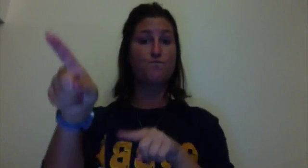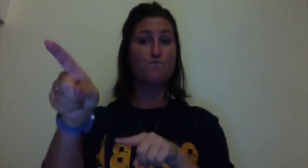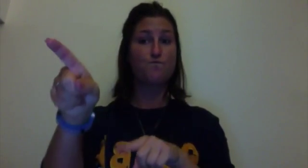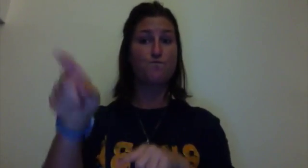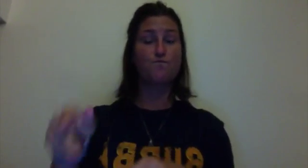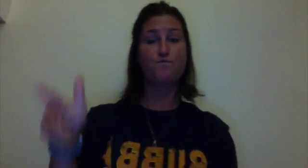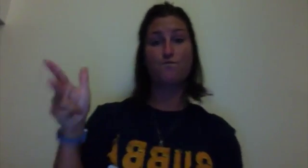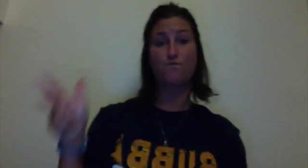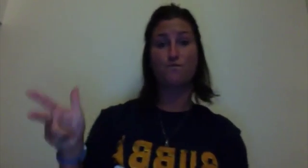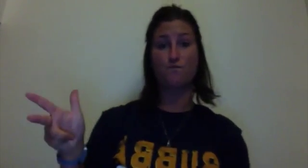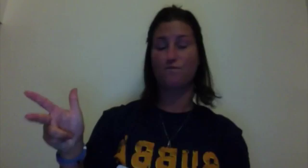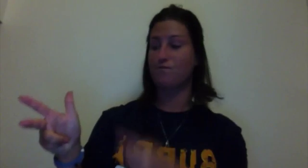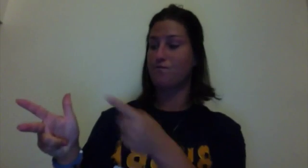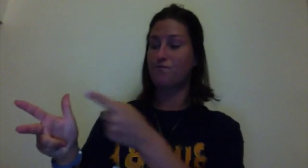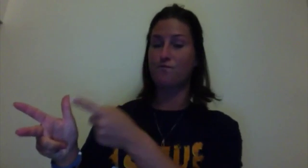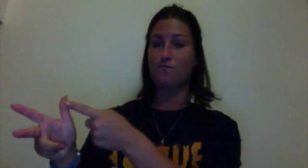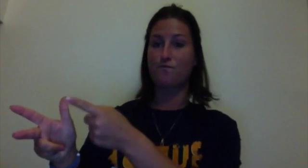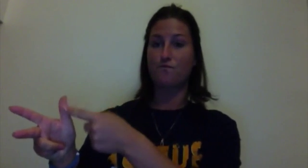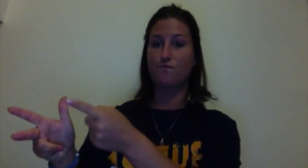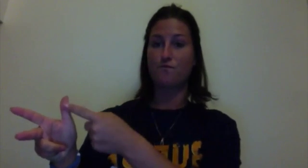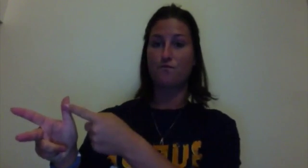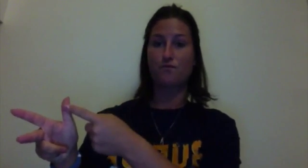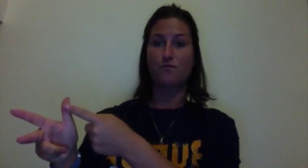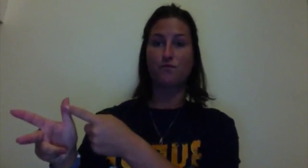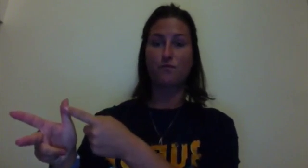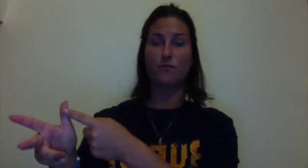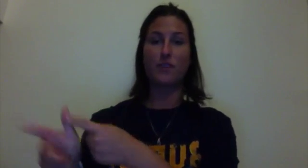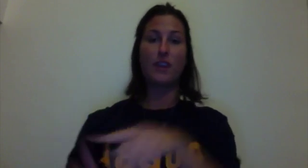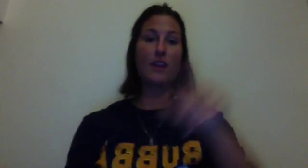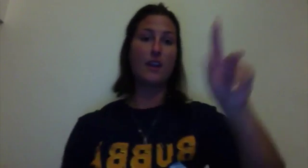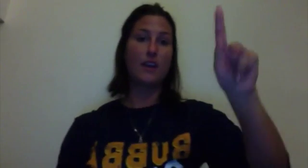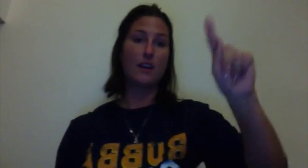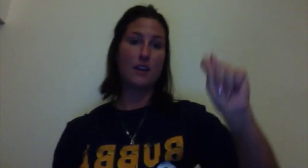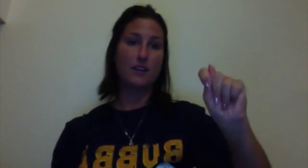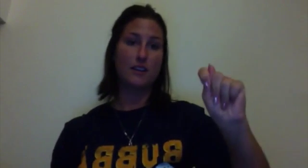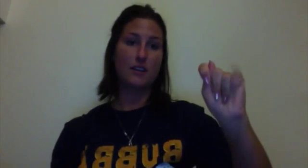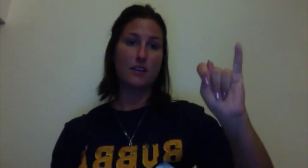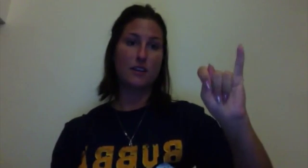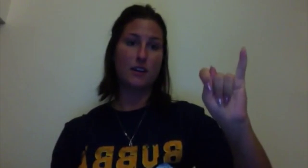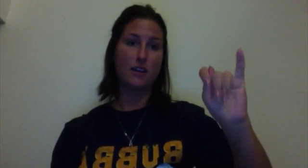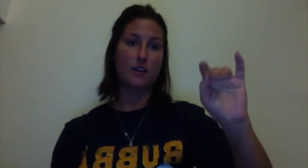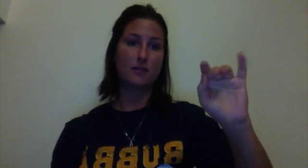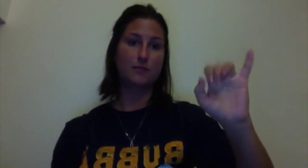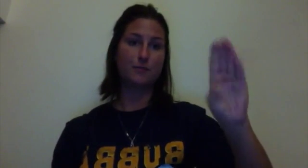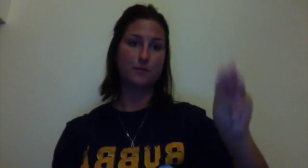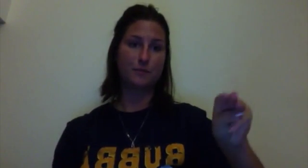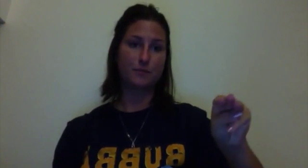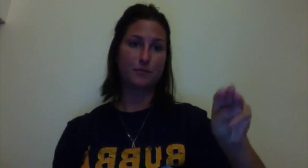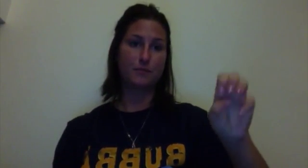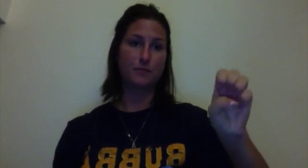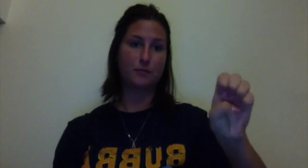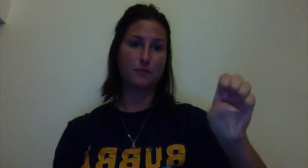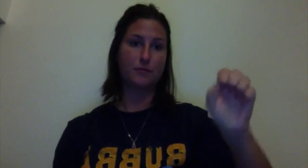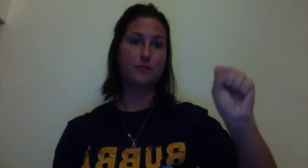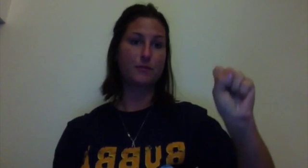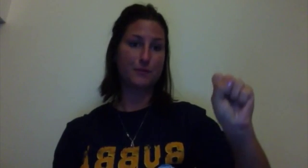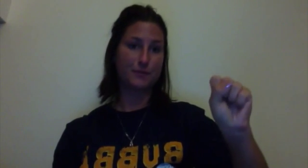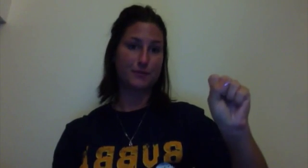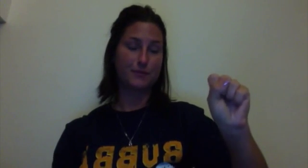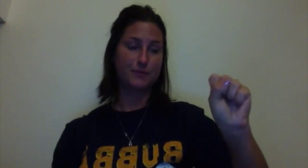language, and they also offered a Deaf Studies minor. I continued my language studies in American Sign